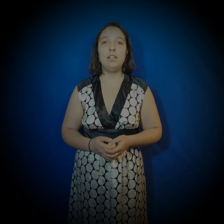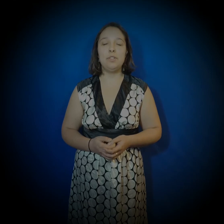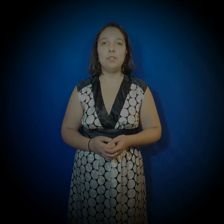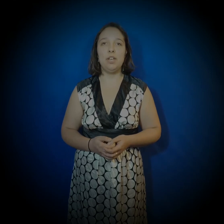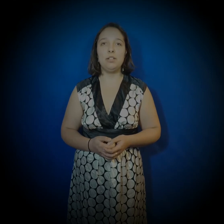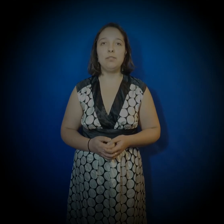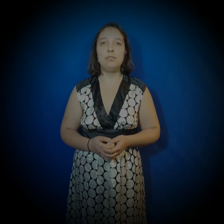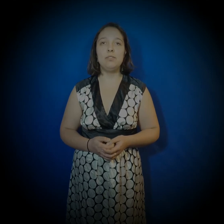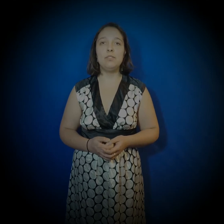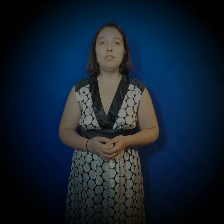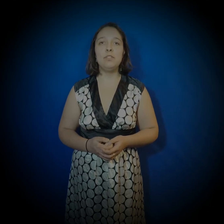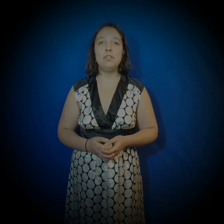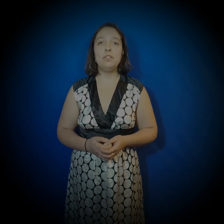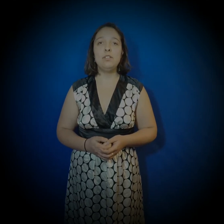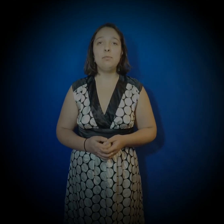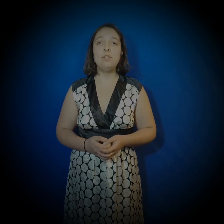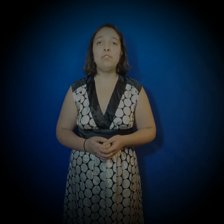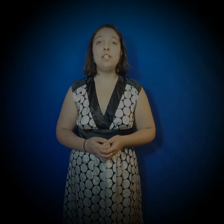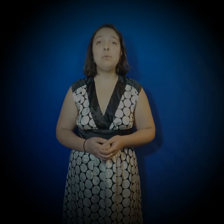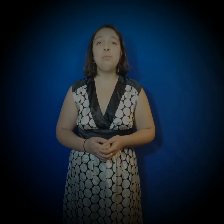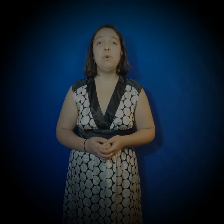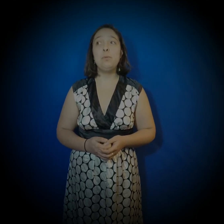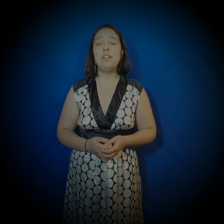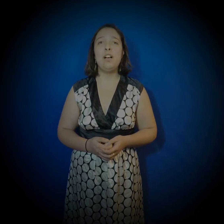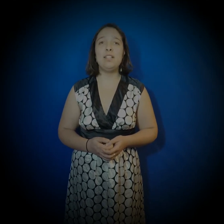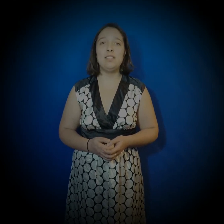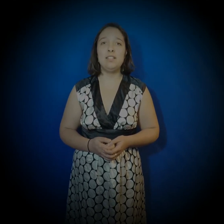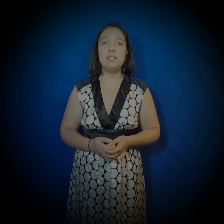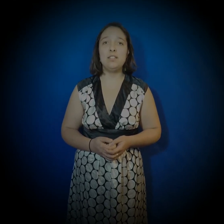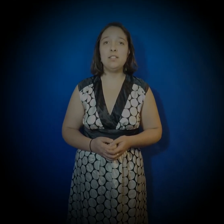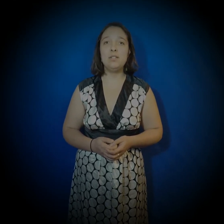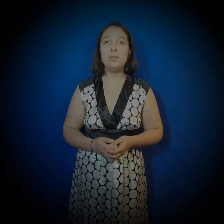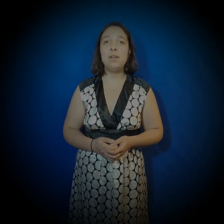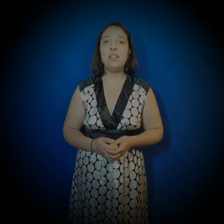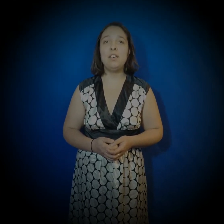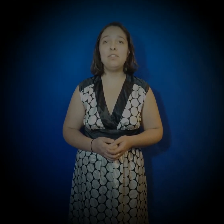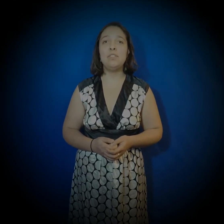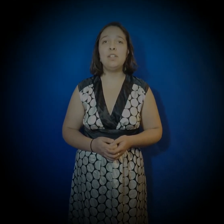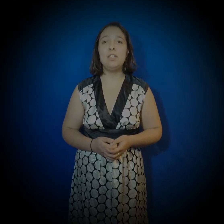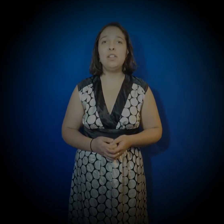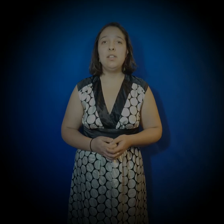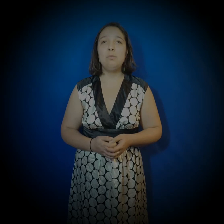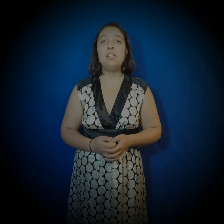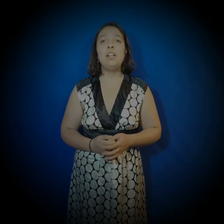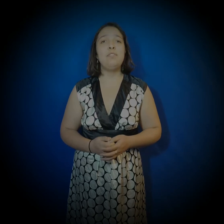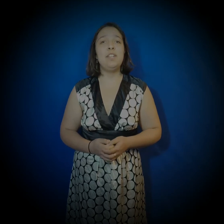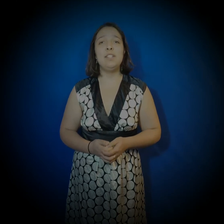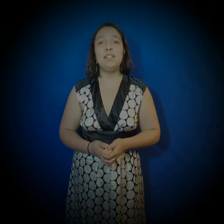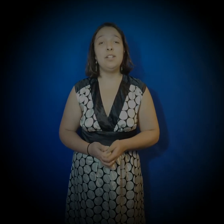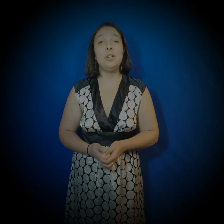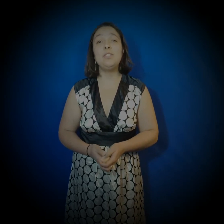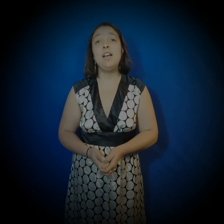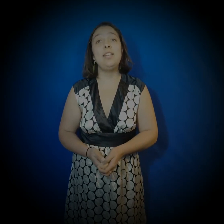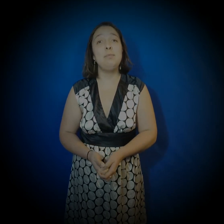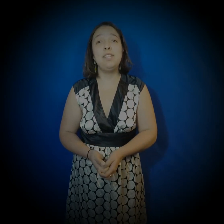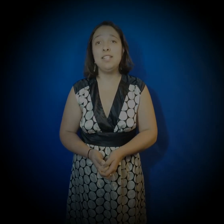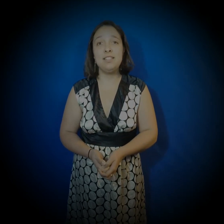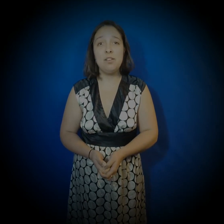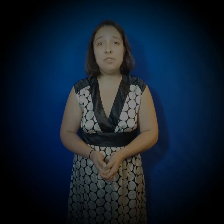your son. My friends were poor but honest, so is my love. Be not offended, it hurts not him that he is loved of